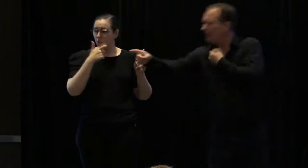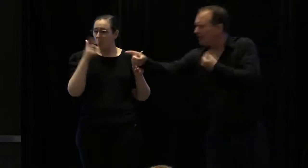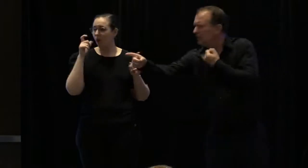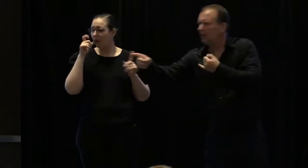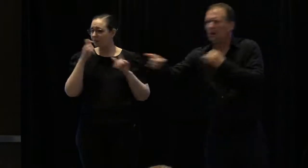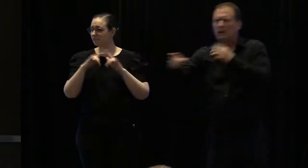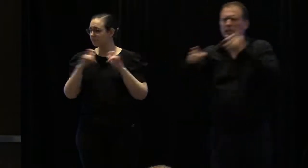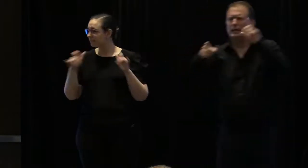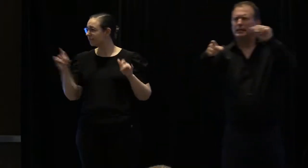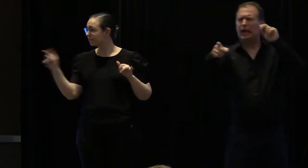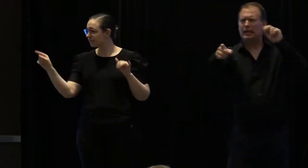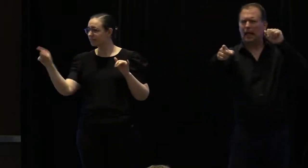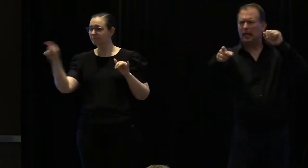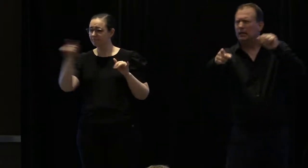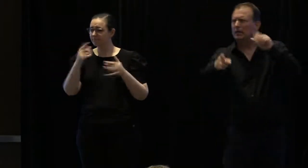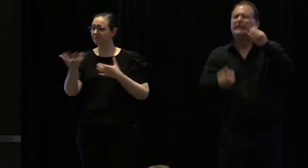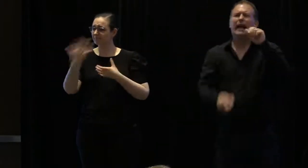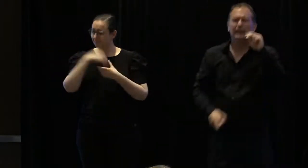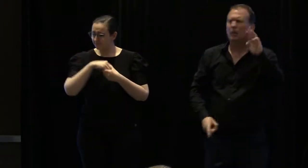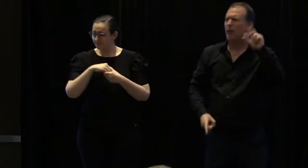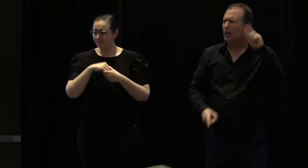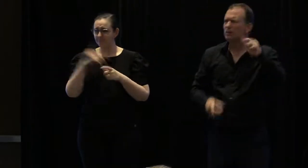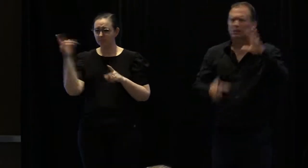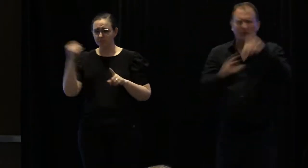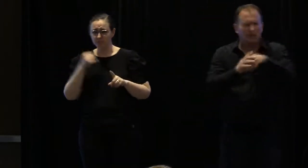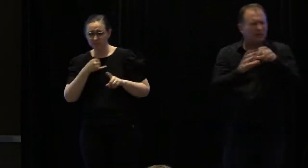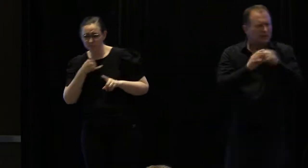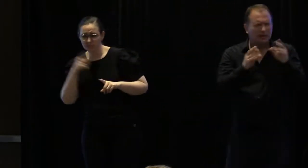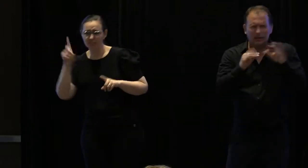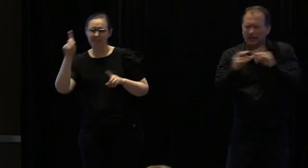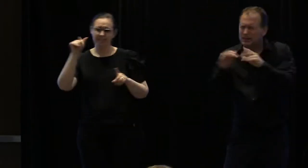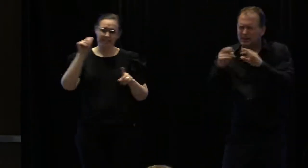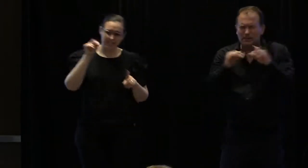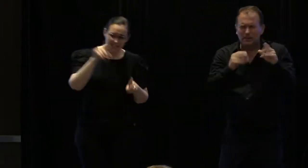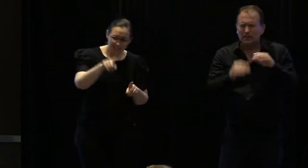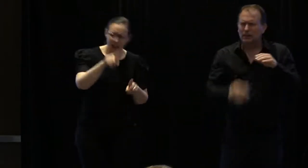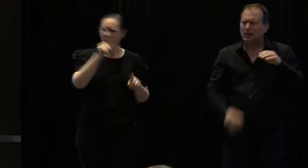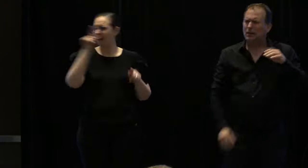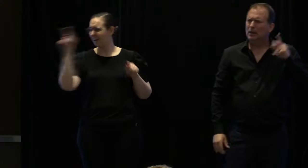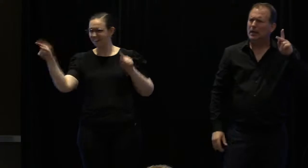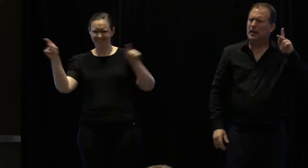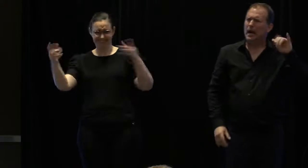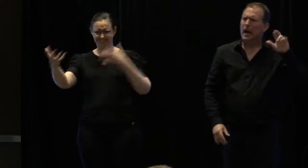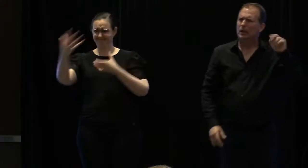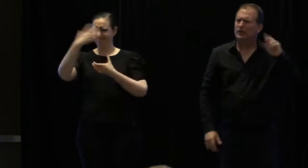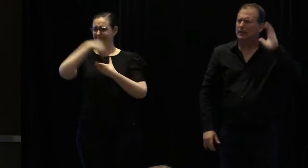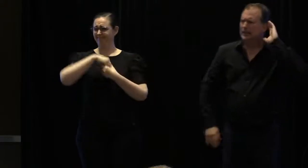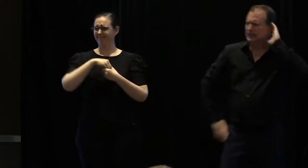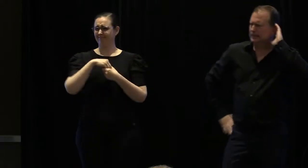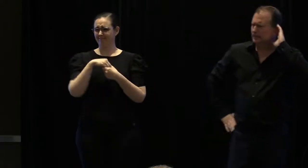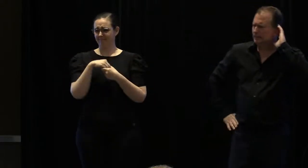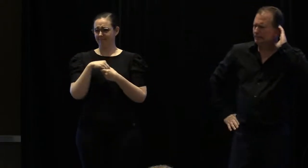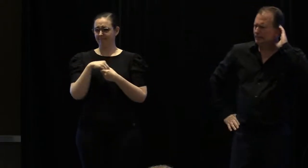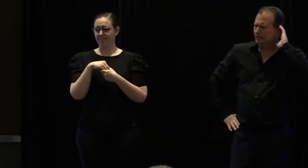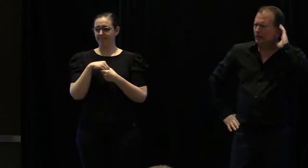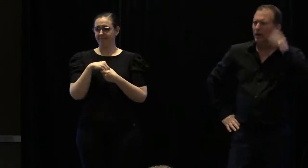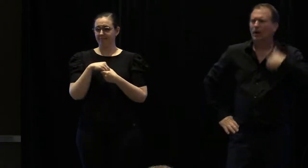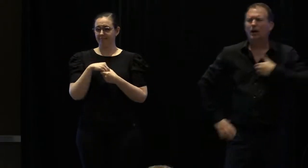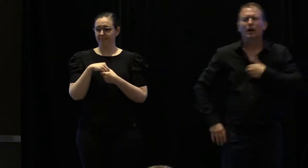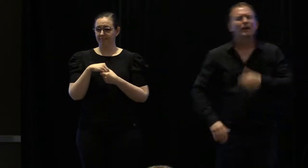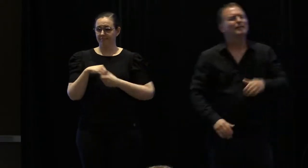with Joe, with Dr. McLaughlin, with others, with Lisa Anderson, just so many others.